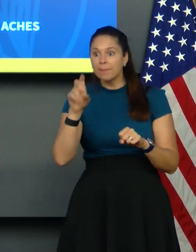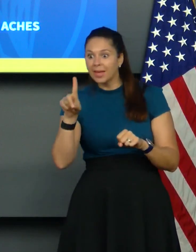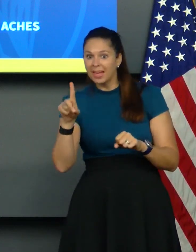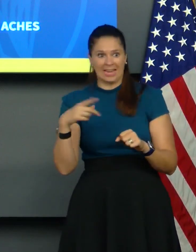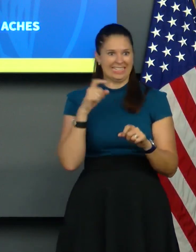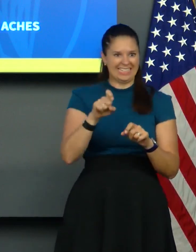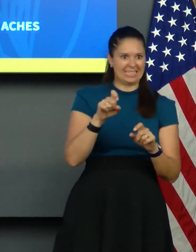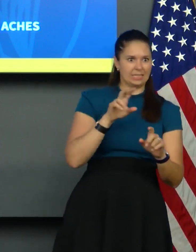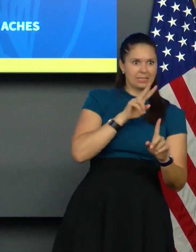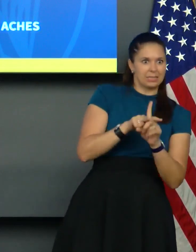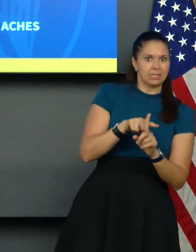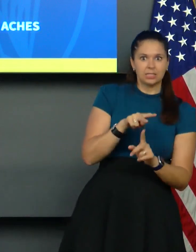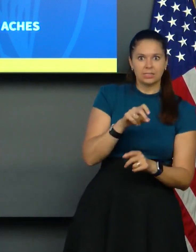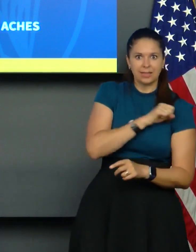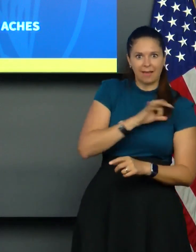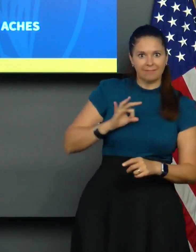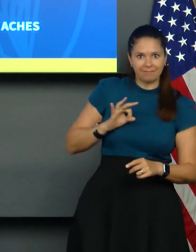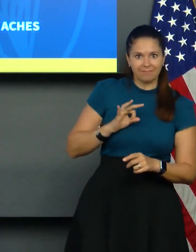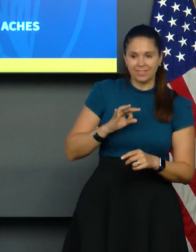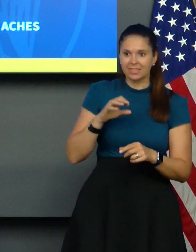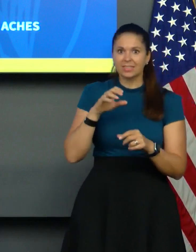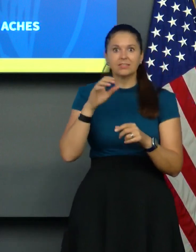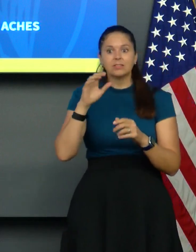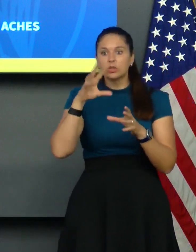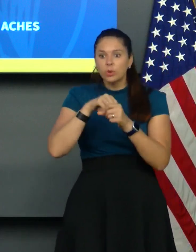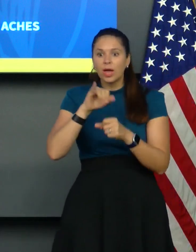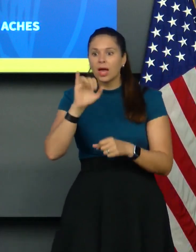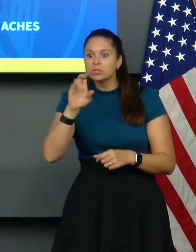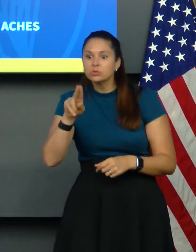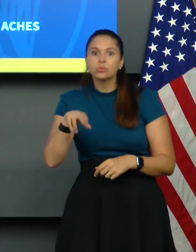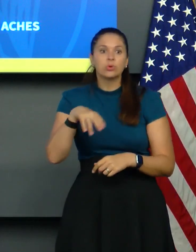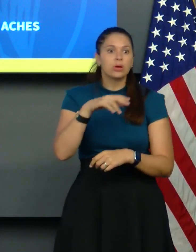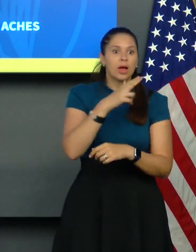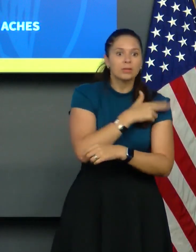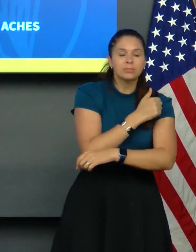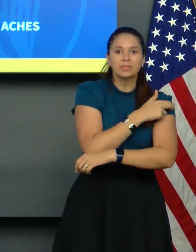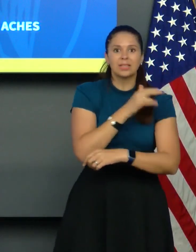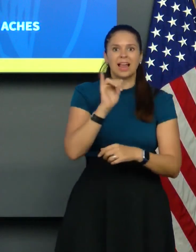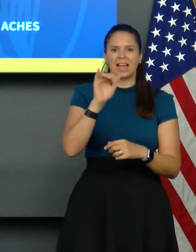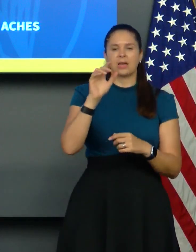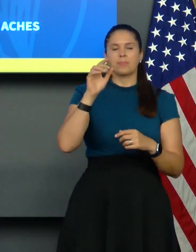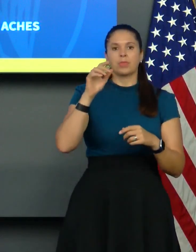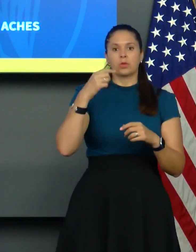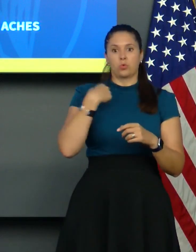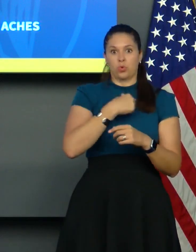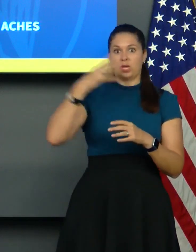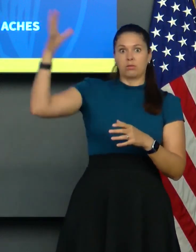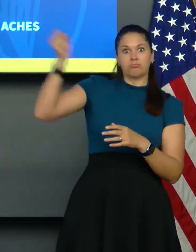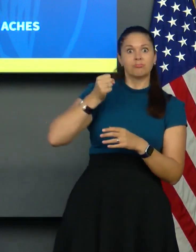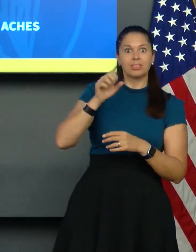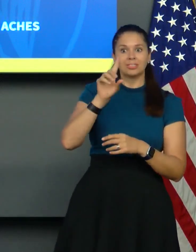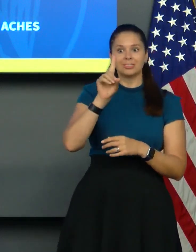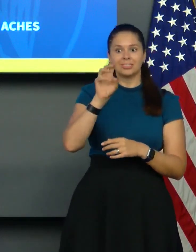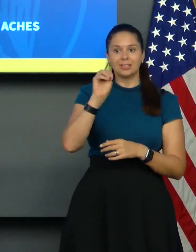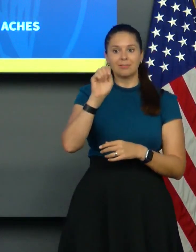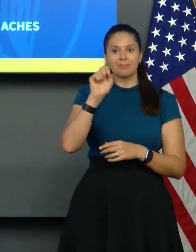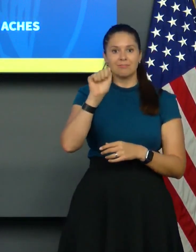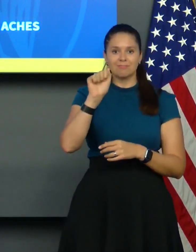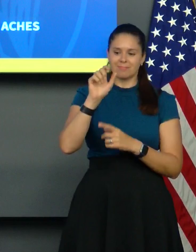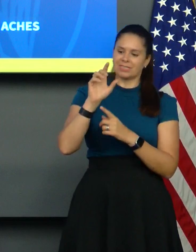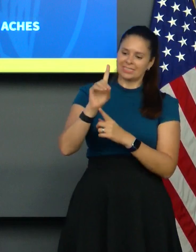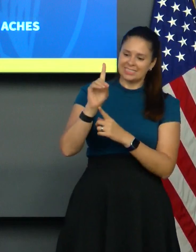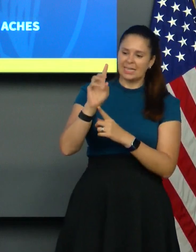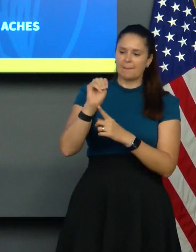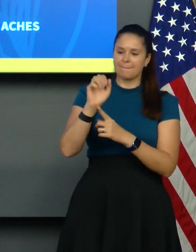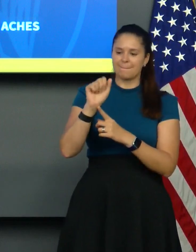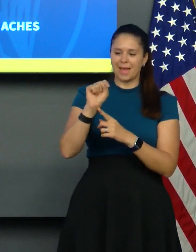hospitals, which is why we have DMAT teams. These are disaster medical assistance teams from